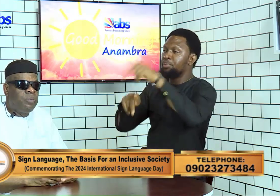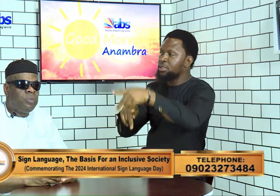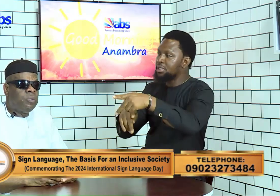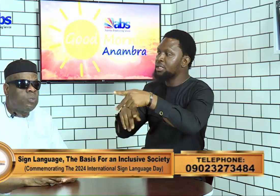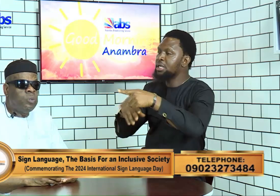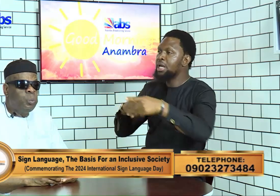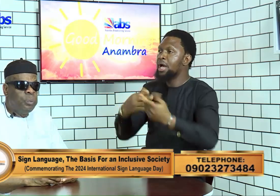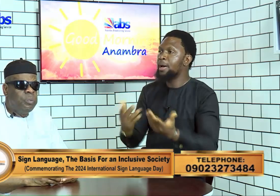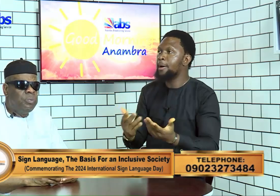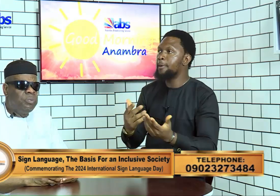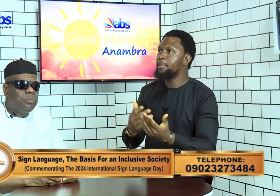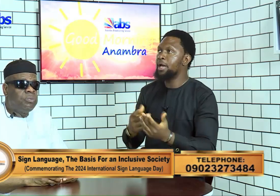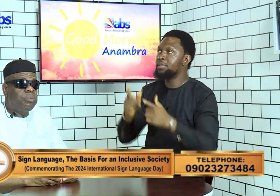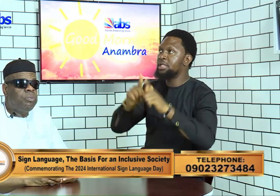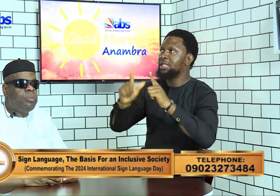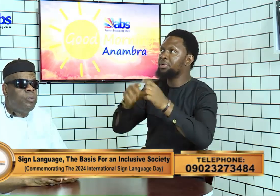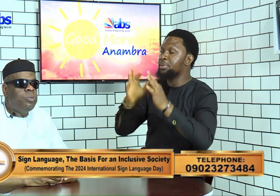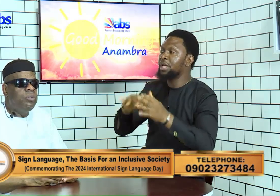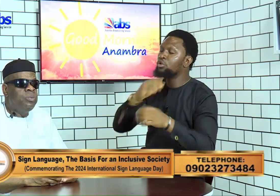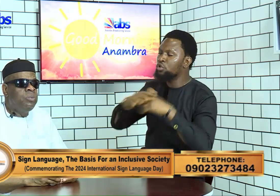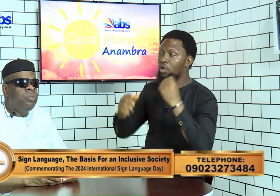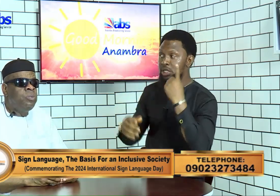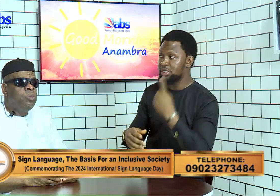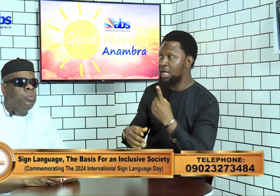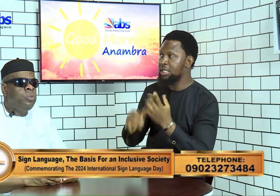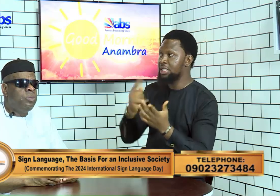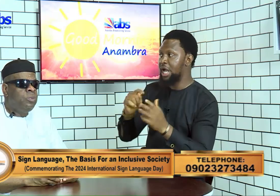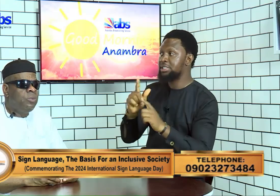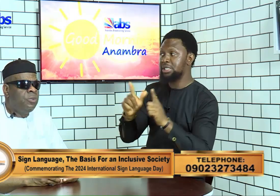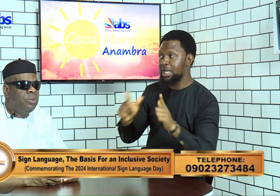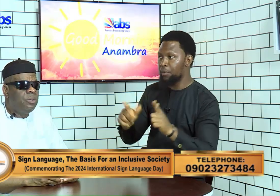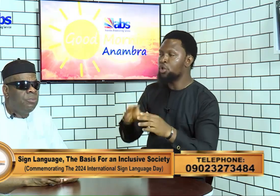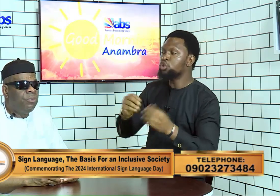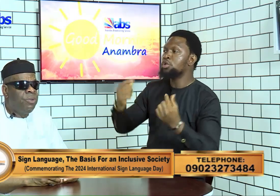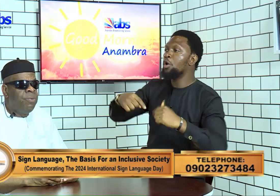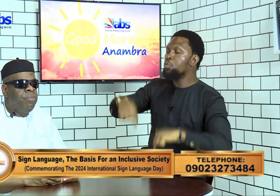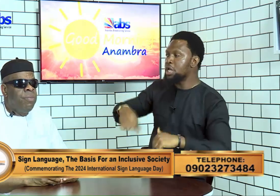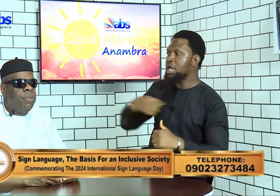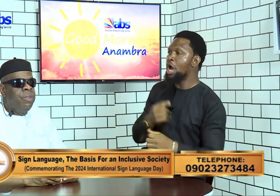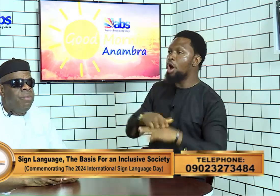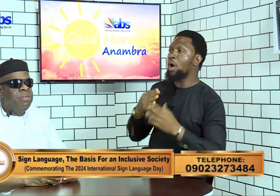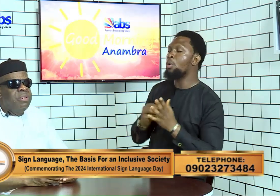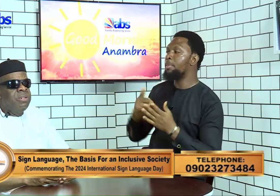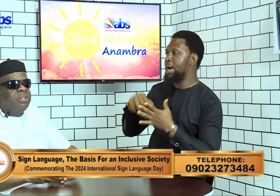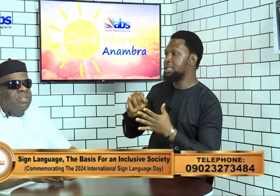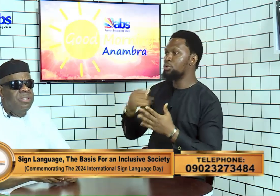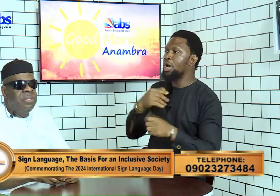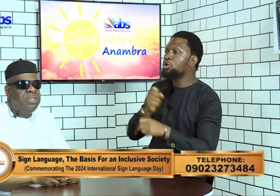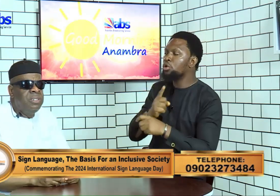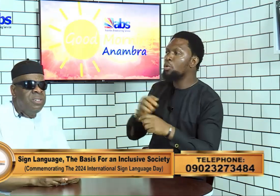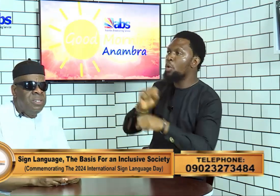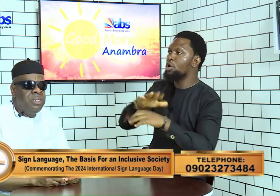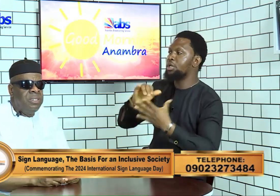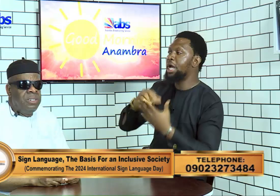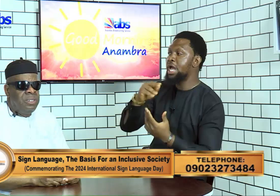the person, the sign language interpreter, does not understand that sign language. So now we, on our own part, we are